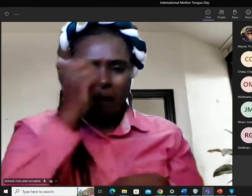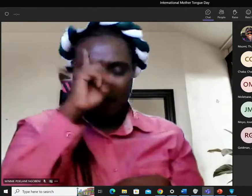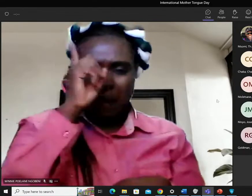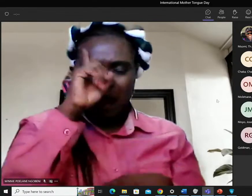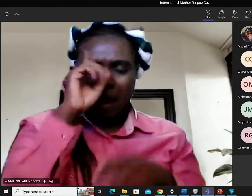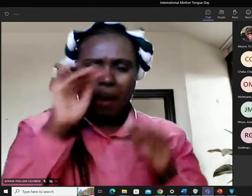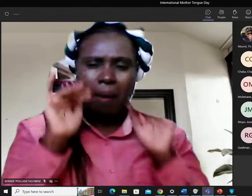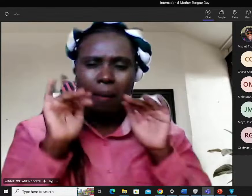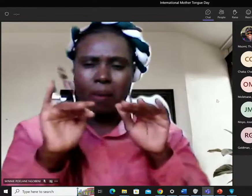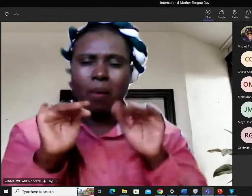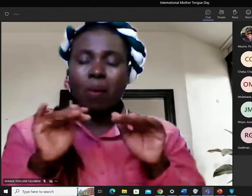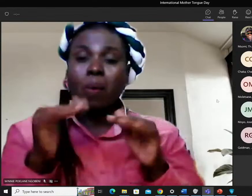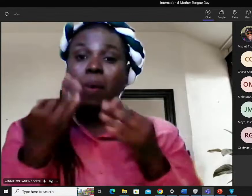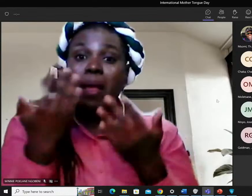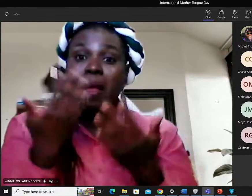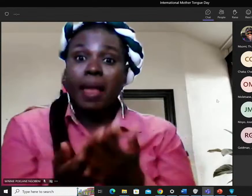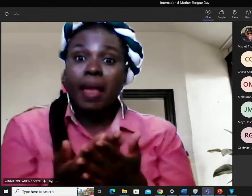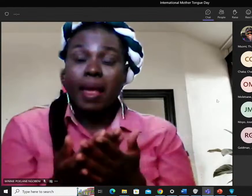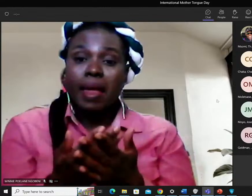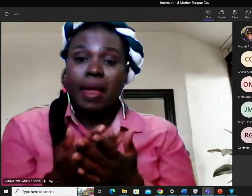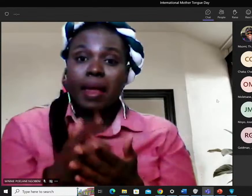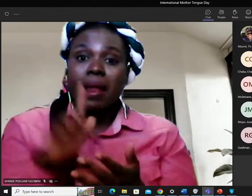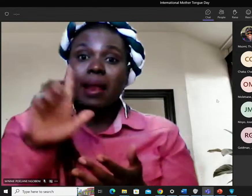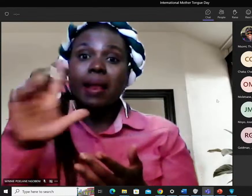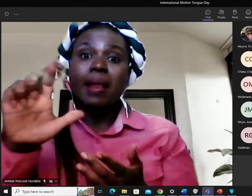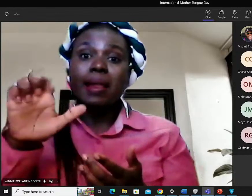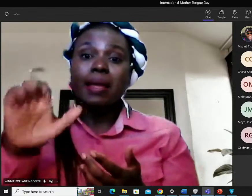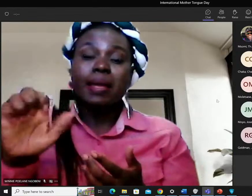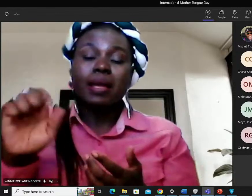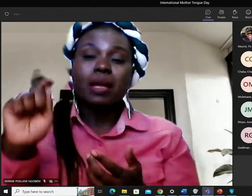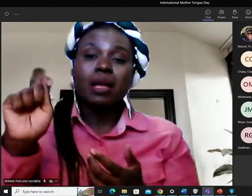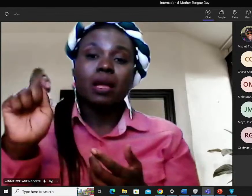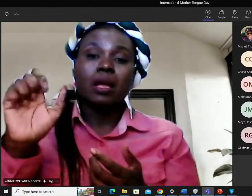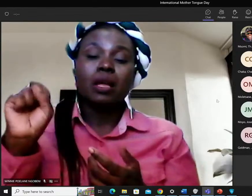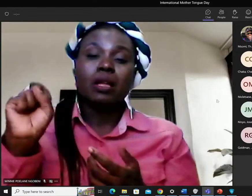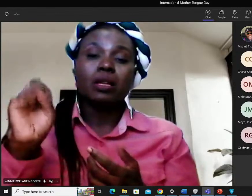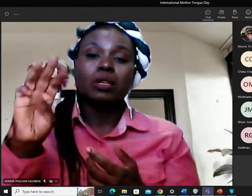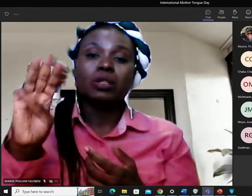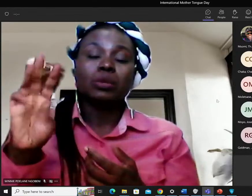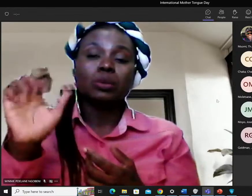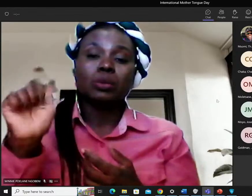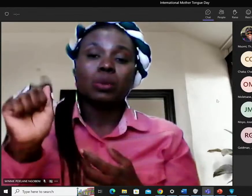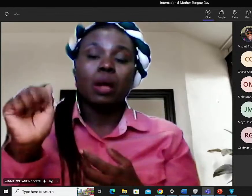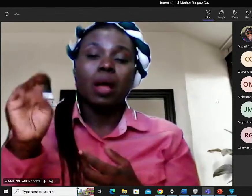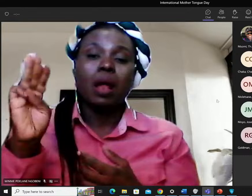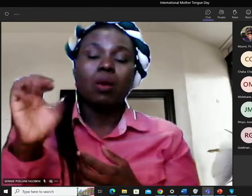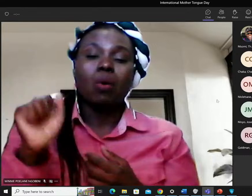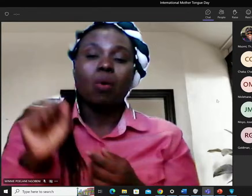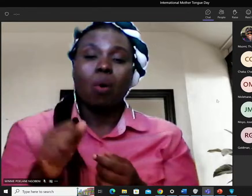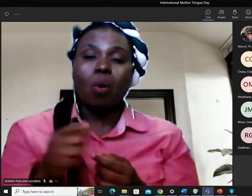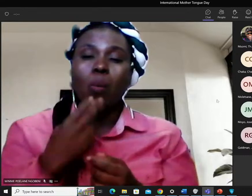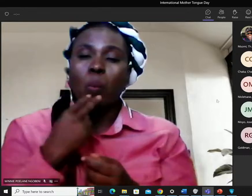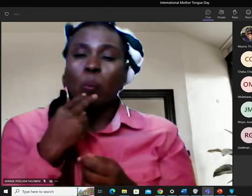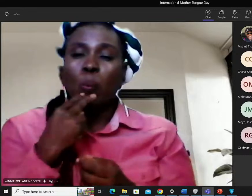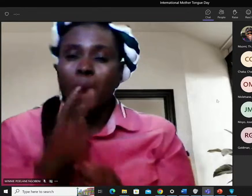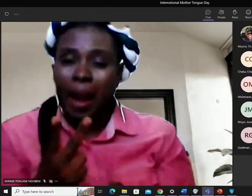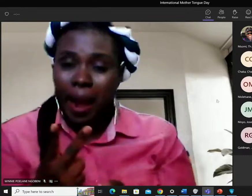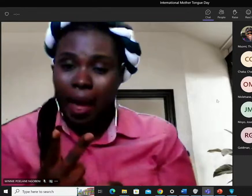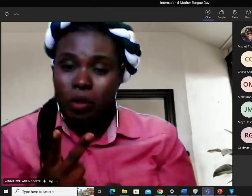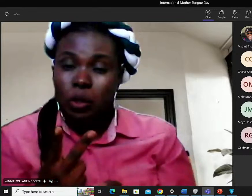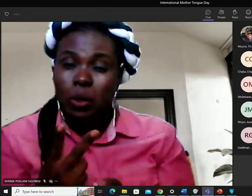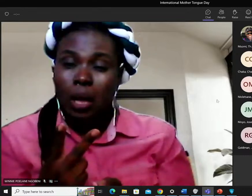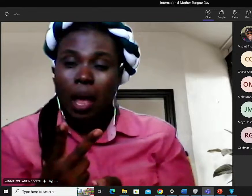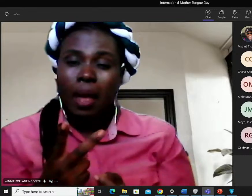to pronounce Letswalo, just to give an example. It's a word that is not